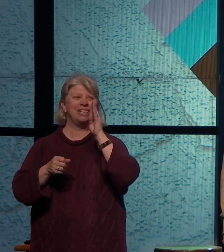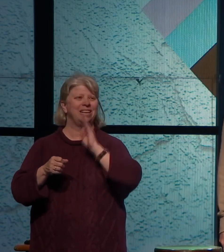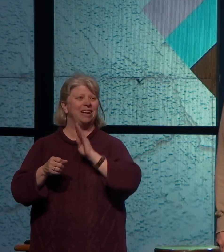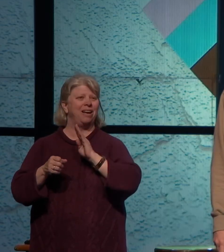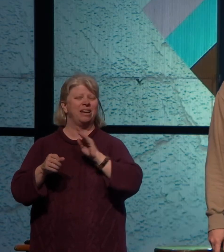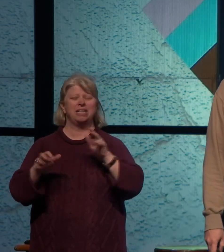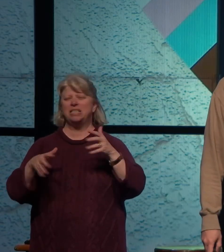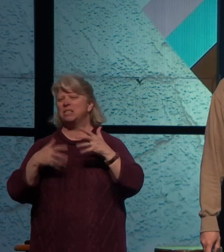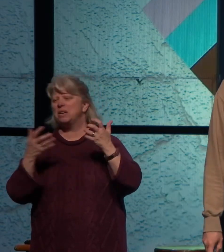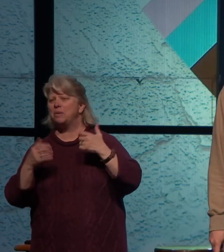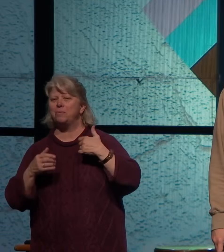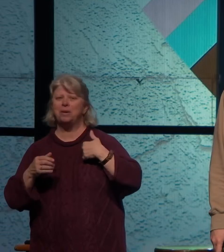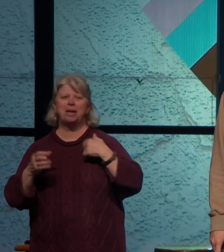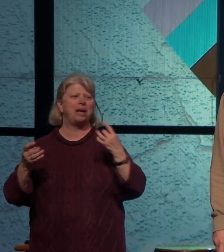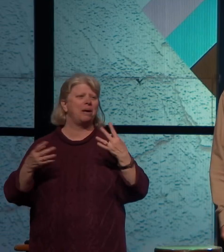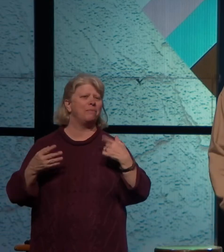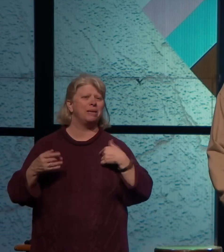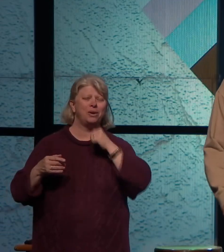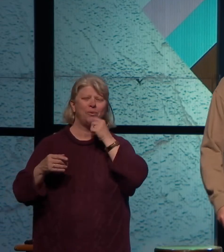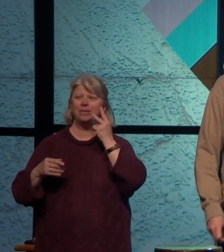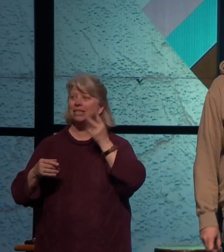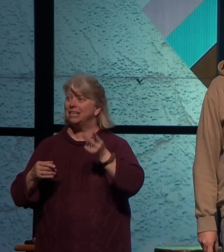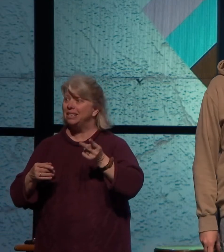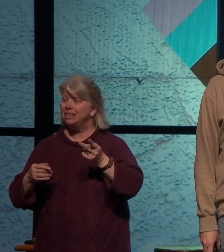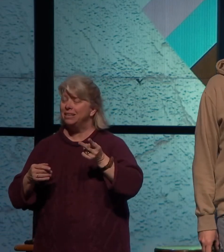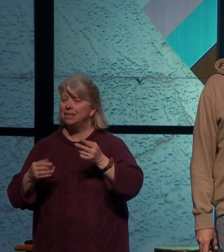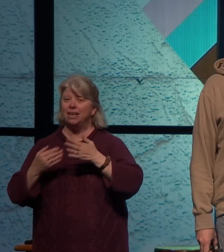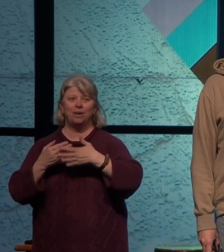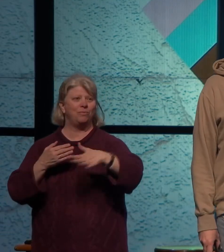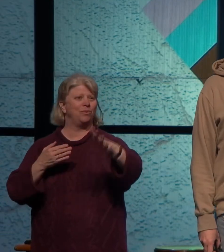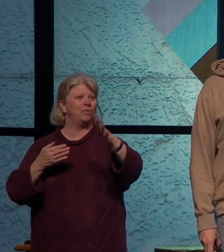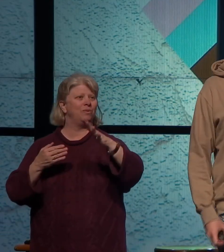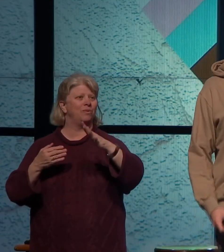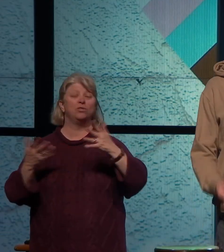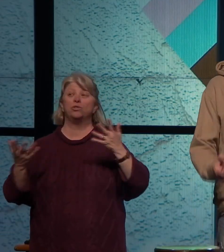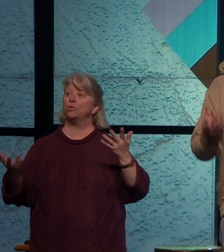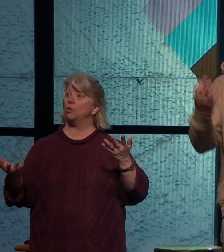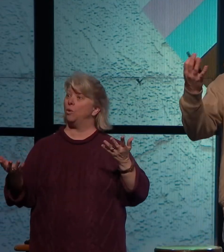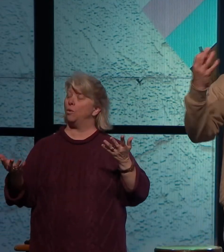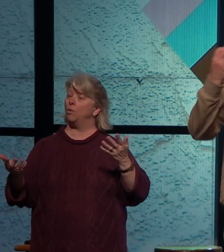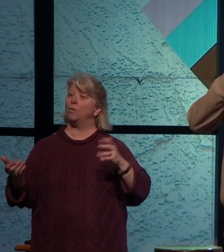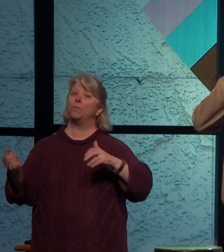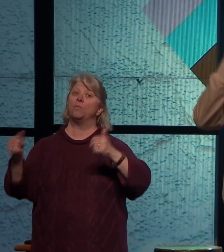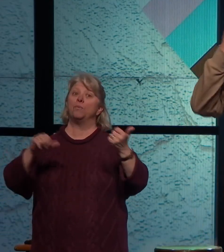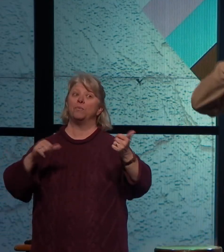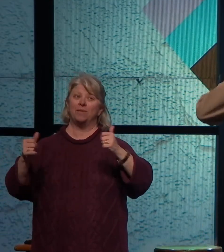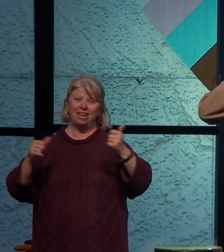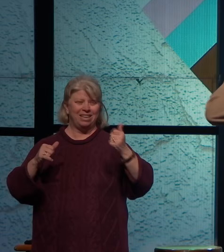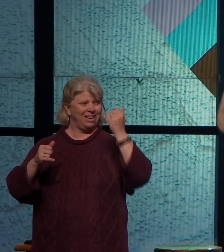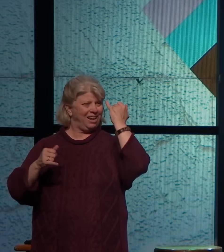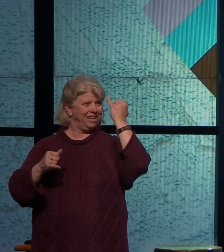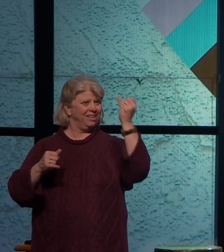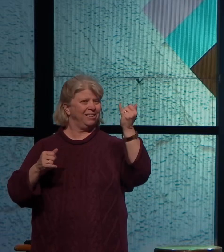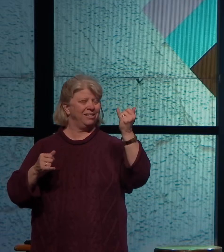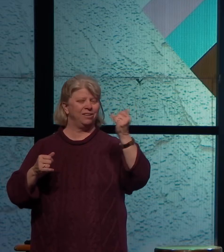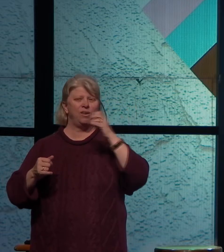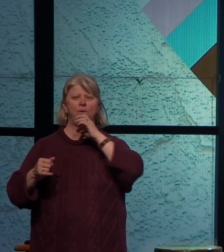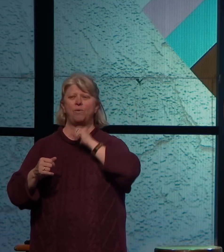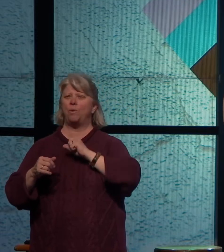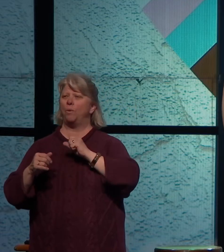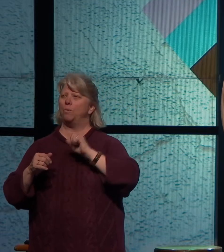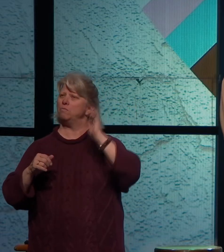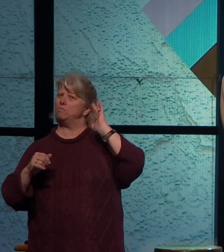that is angry at me, that hates me. Like, I don't see that anymore. And so the baptism is this idea of that old